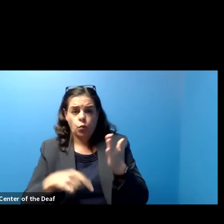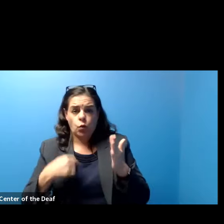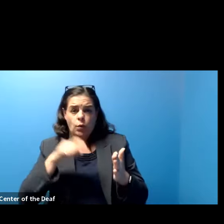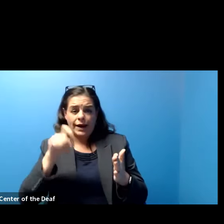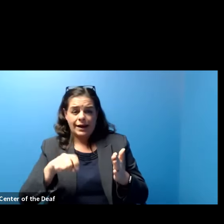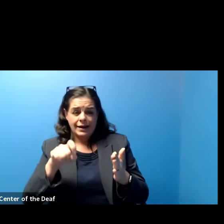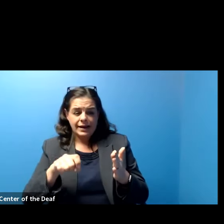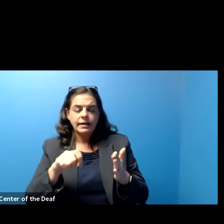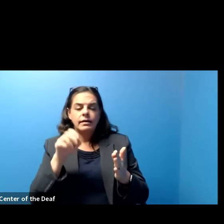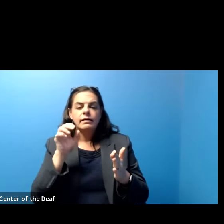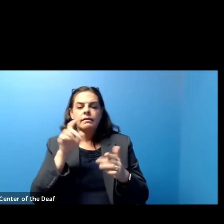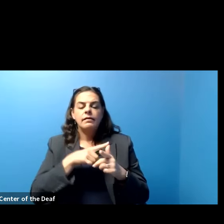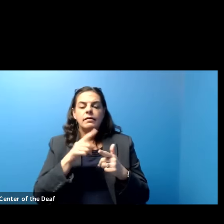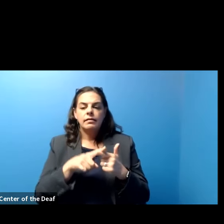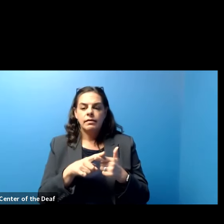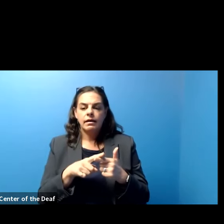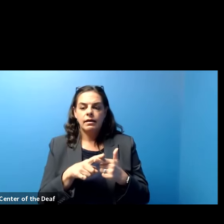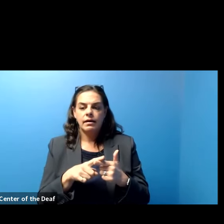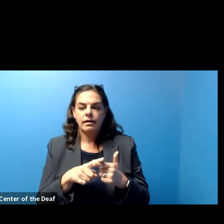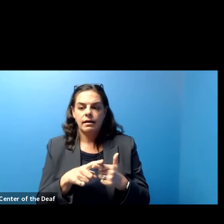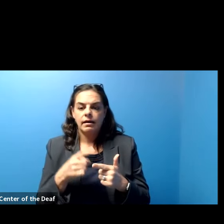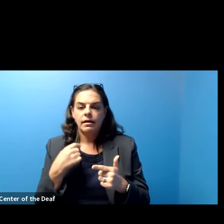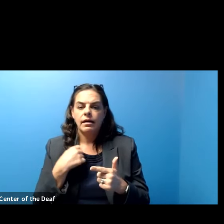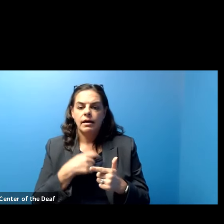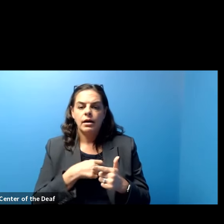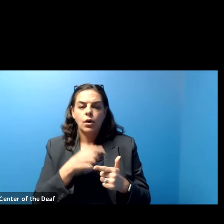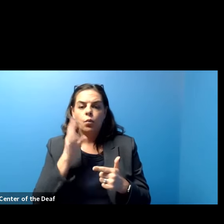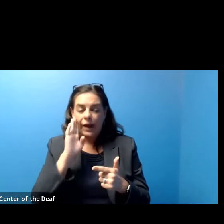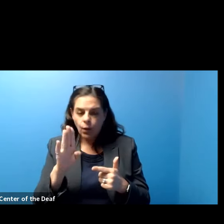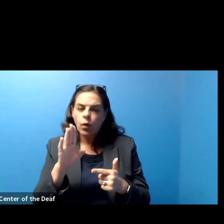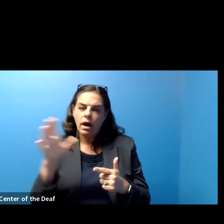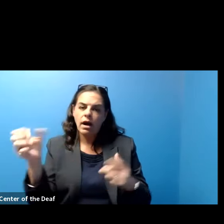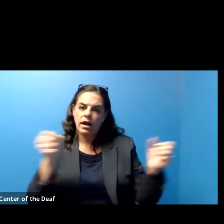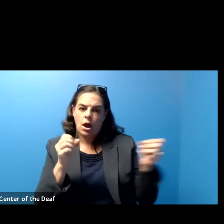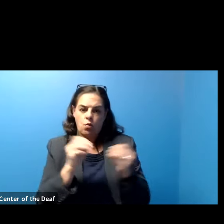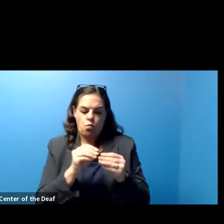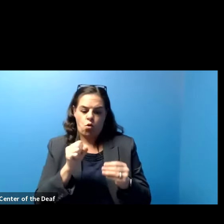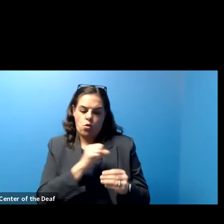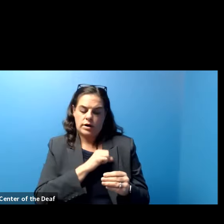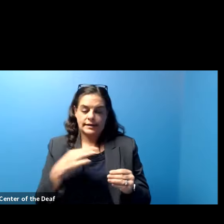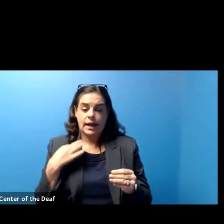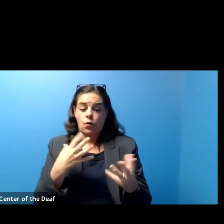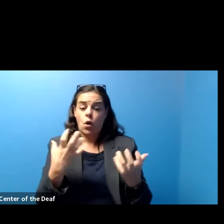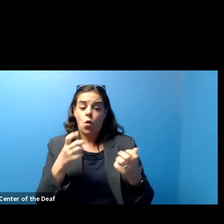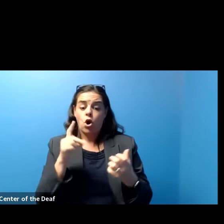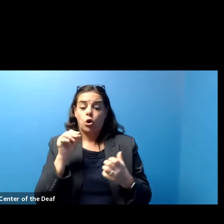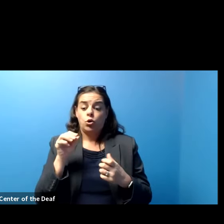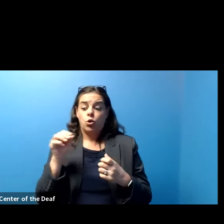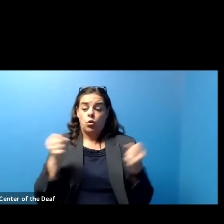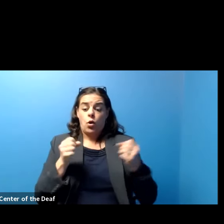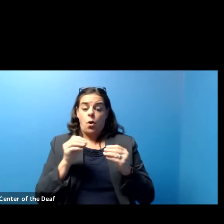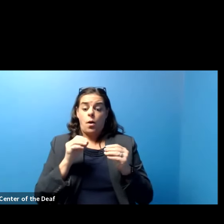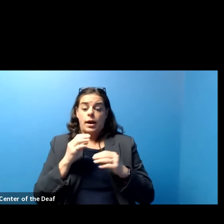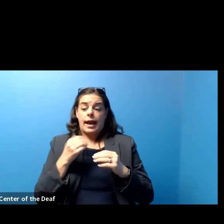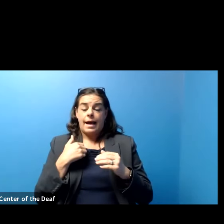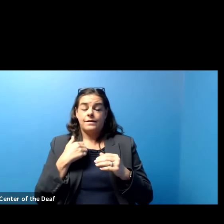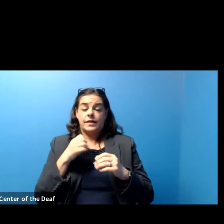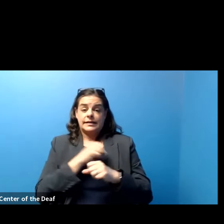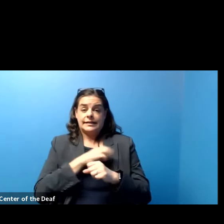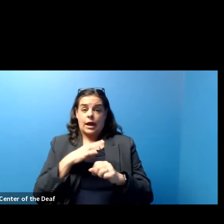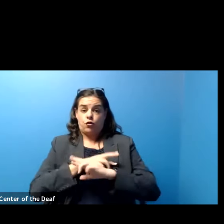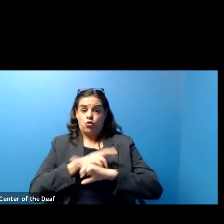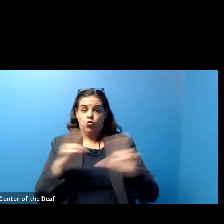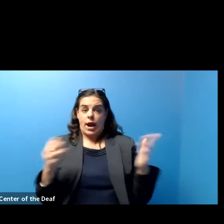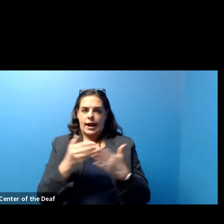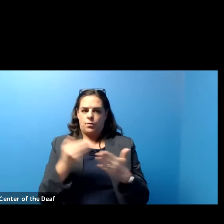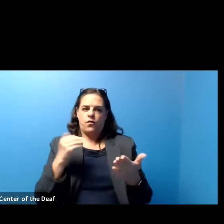as when we start, we would need to grow our staff, and we want to do that in advance of getting to that point. So that's why we're preparing for that.